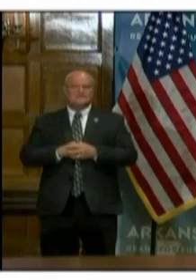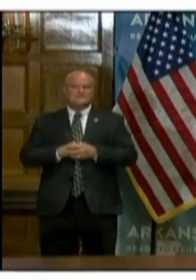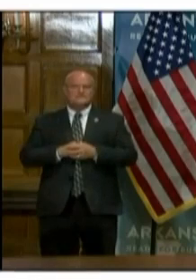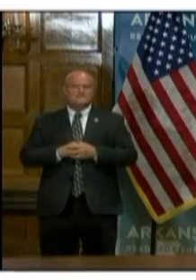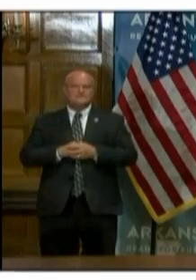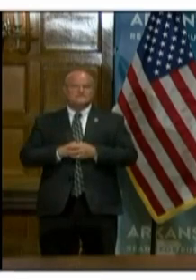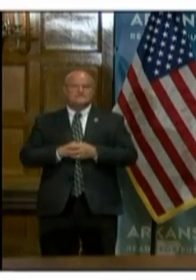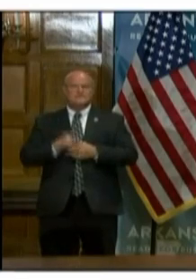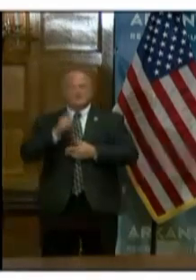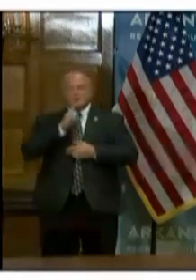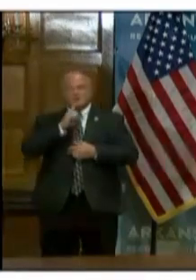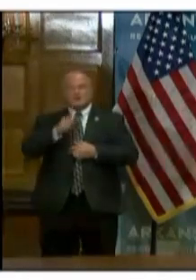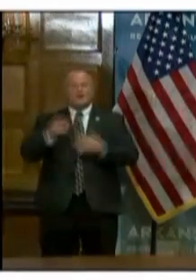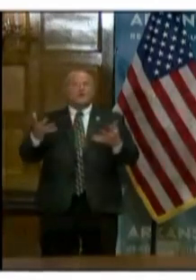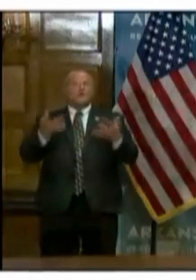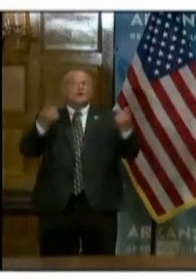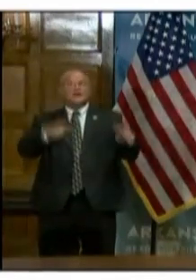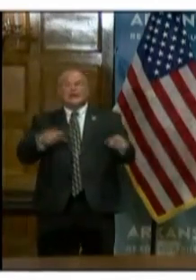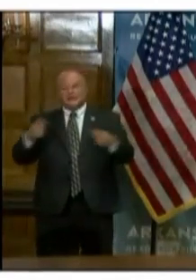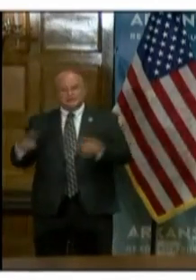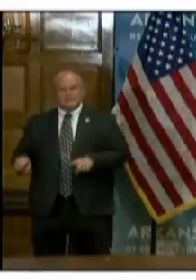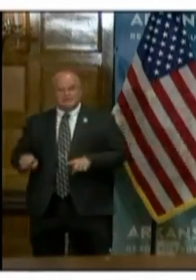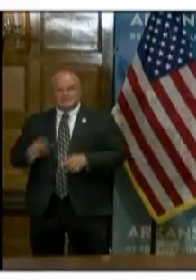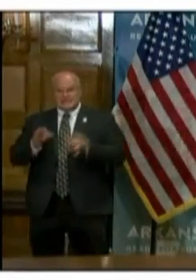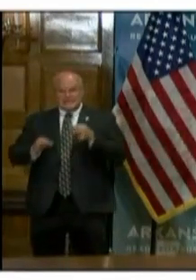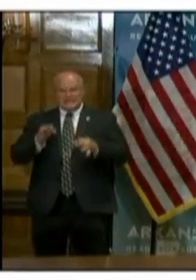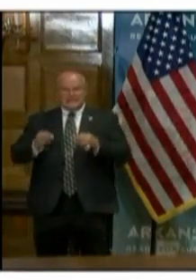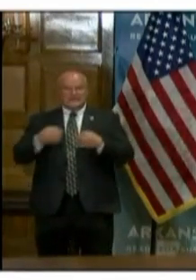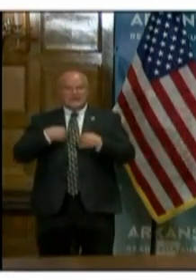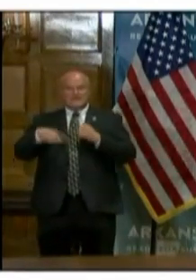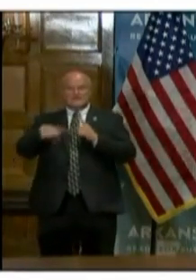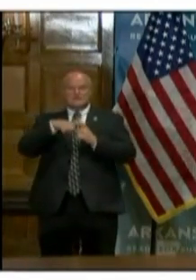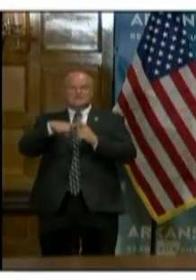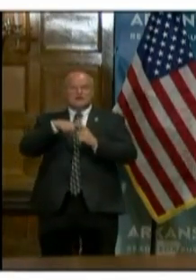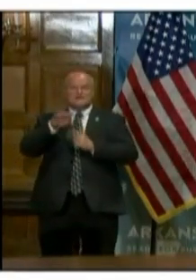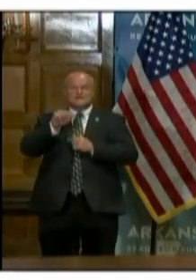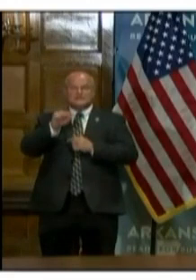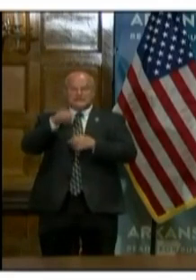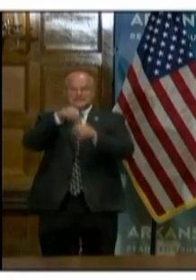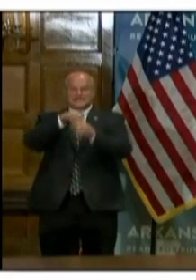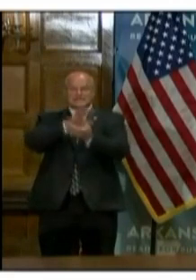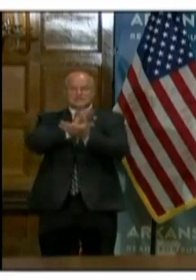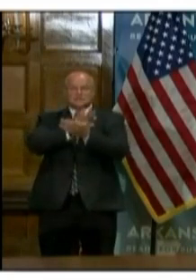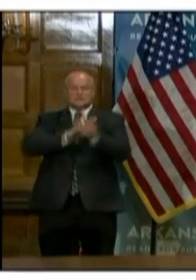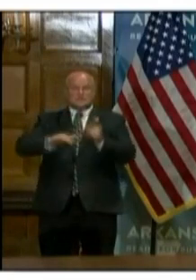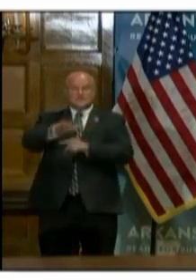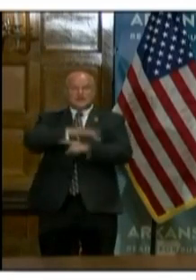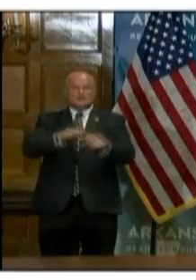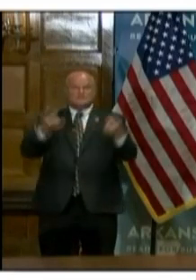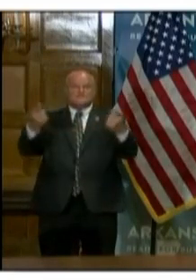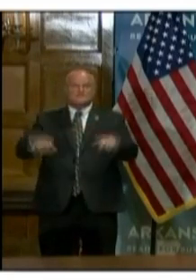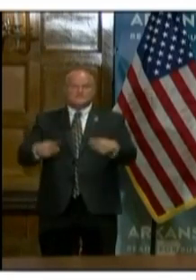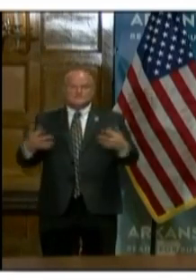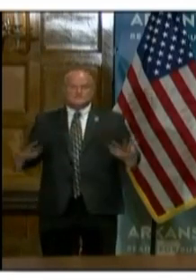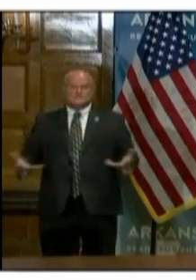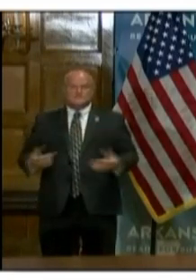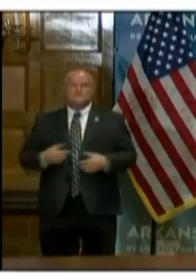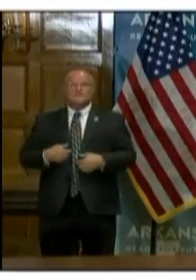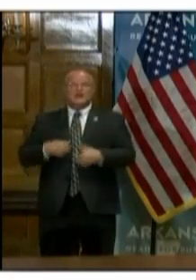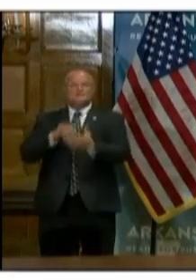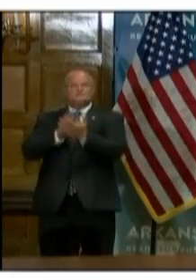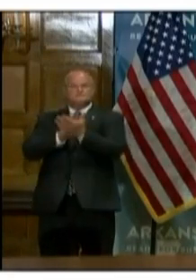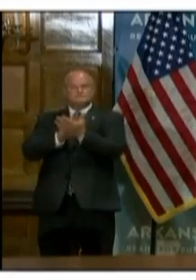the reality as to what happens when there is a positive case in a school environment. Now, I want to